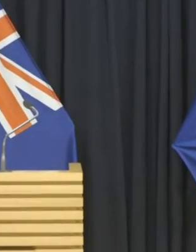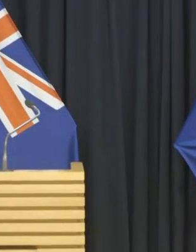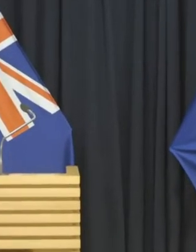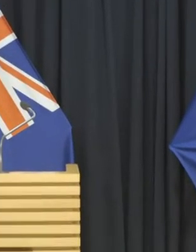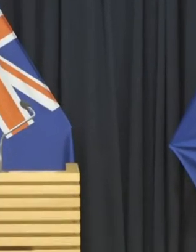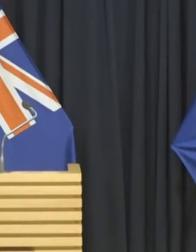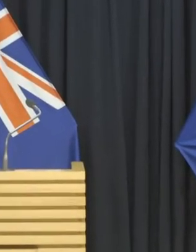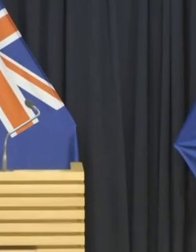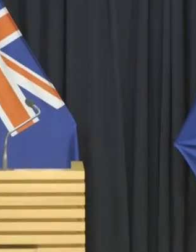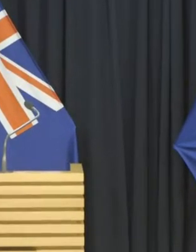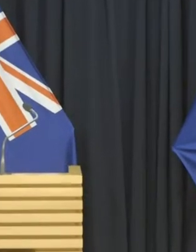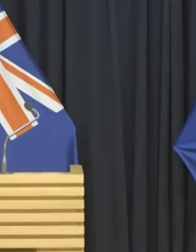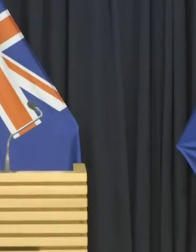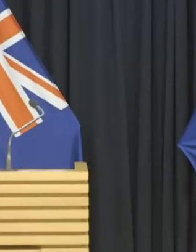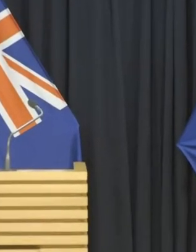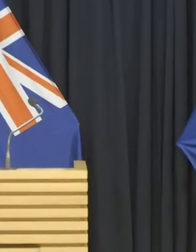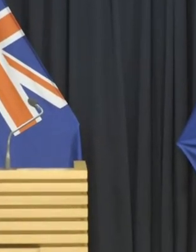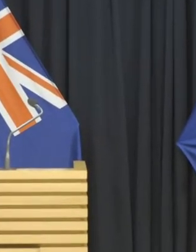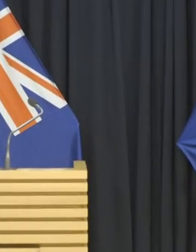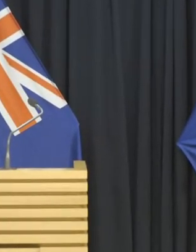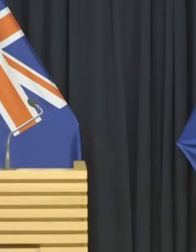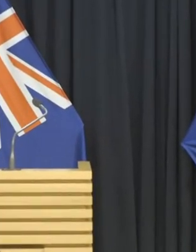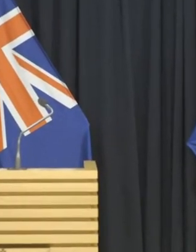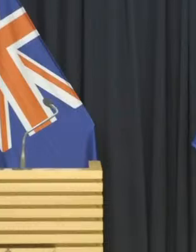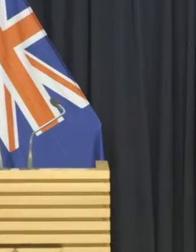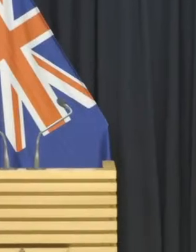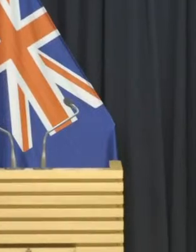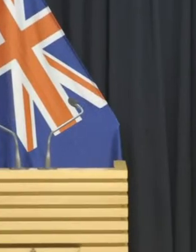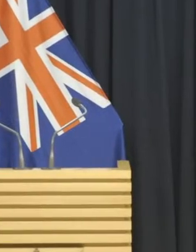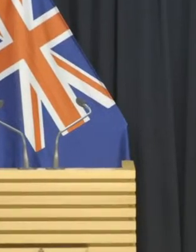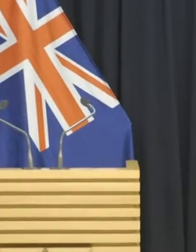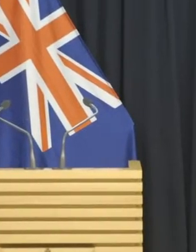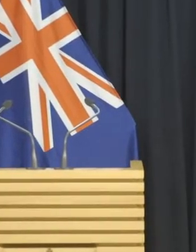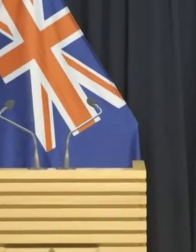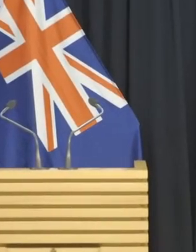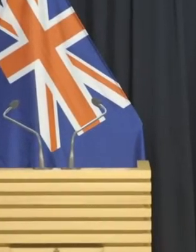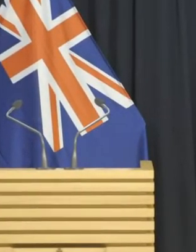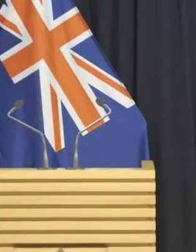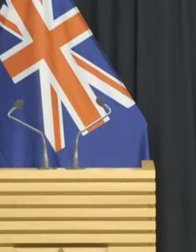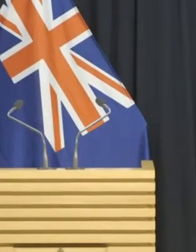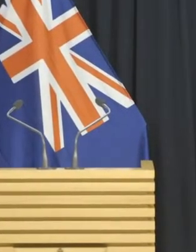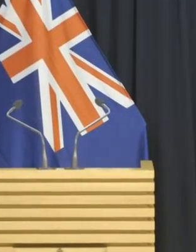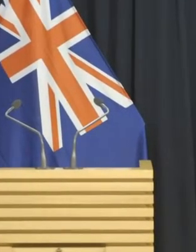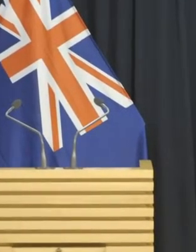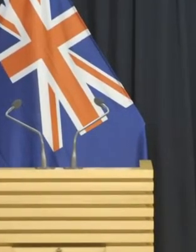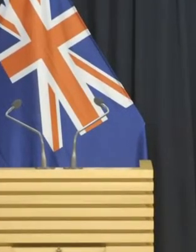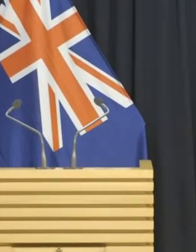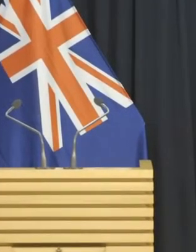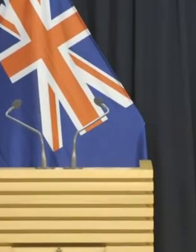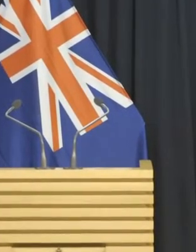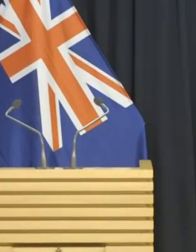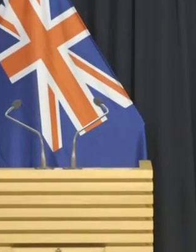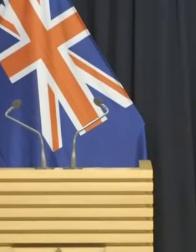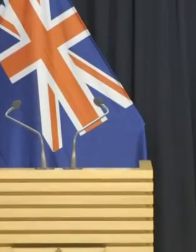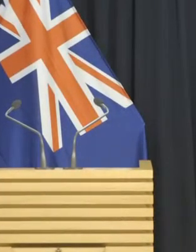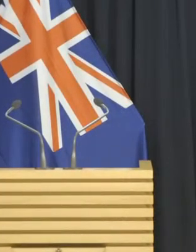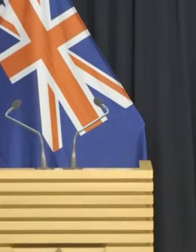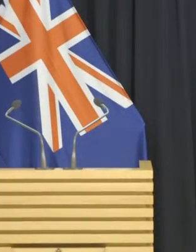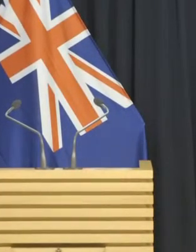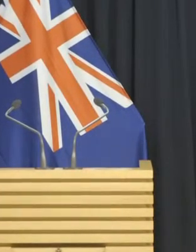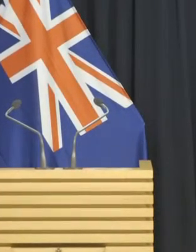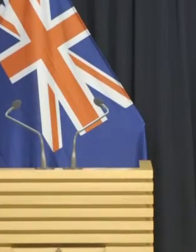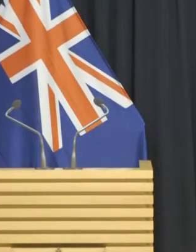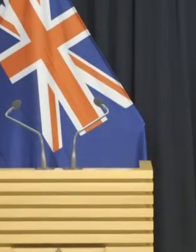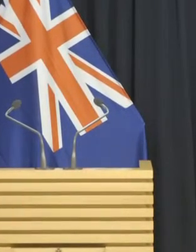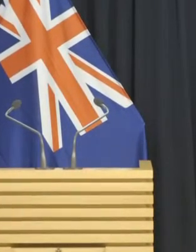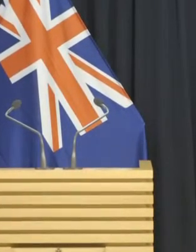been discharged from hospital, having been treated for a fever and an infection. It's understood this was not related to COVID-19,